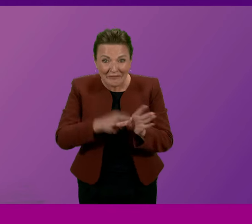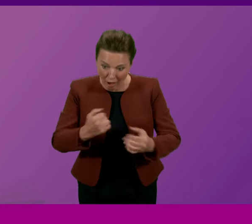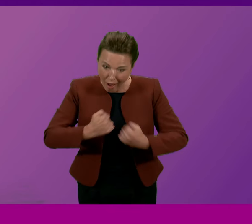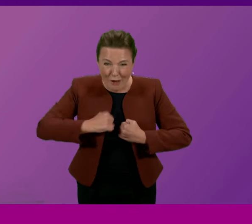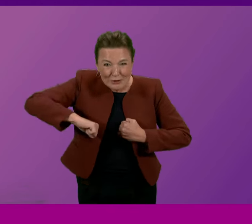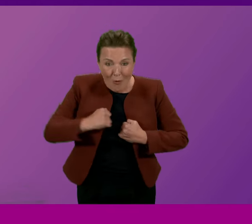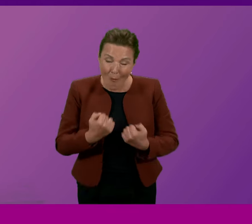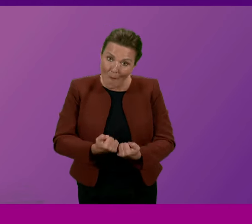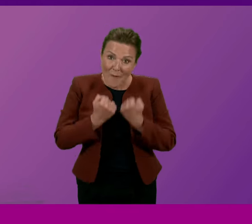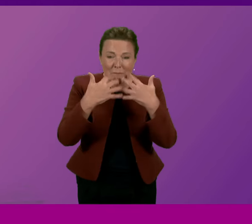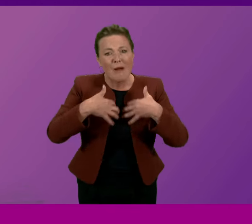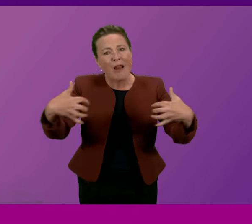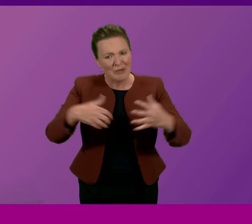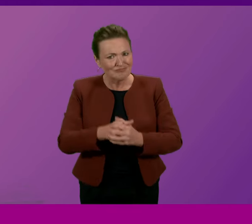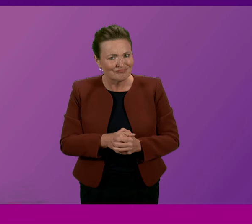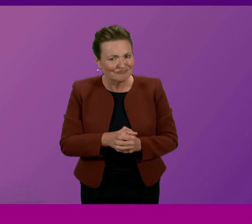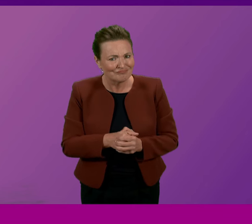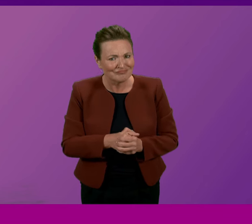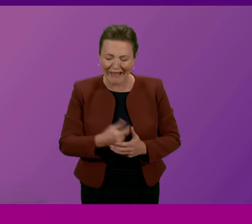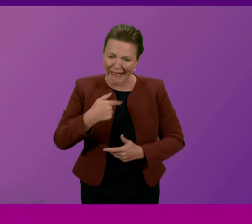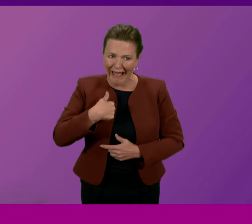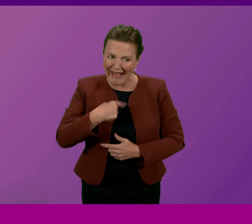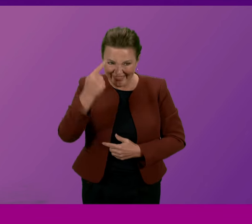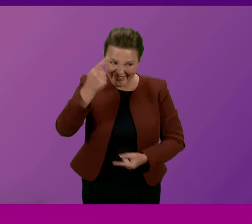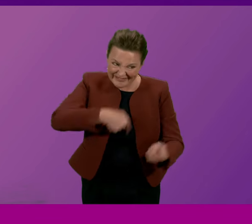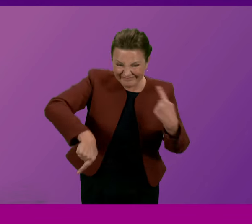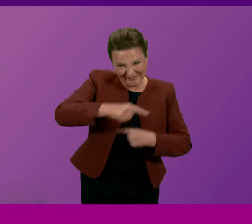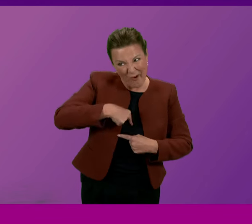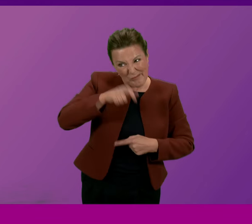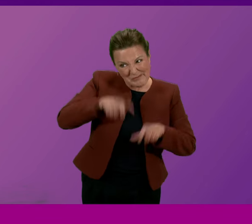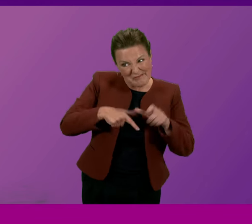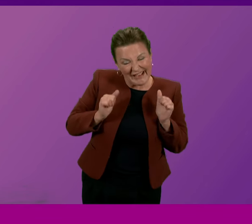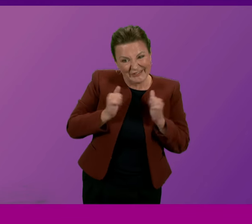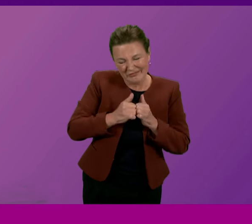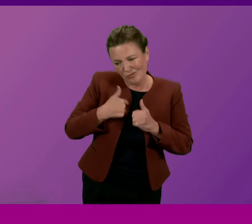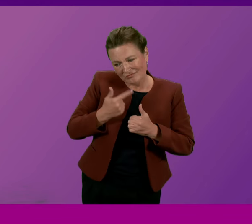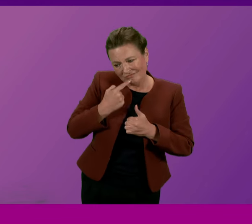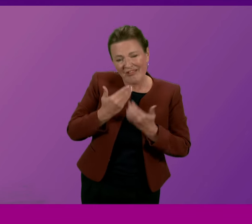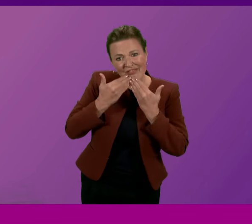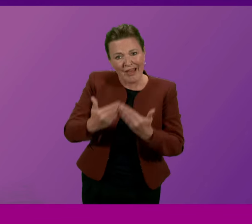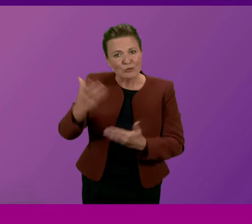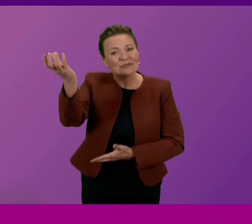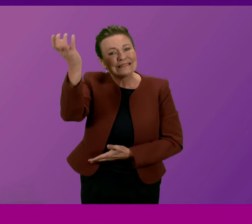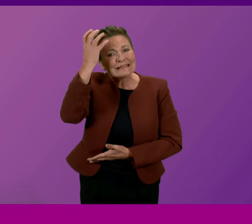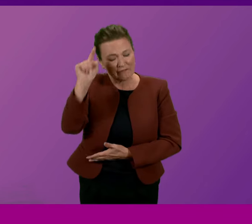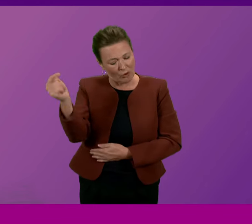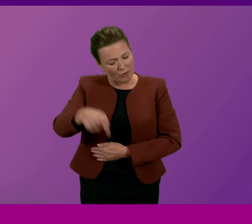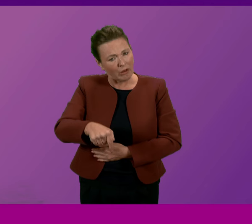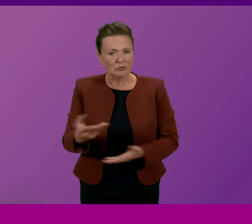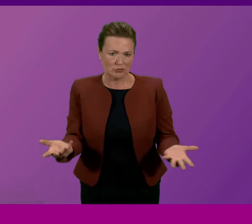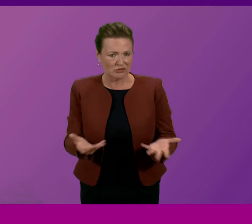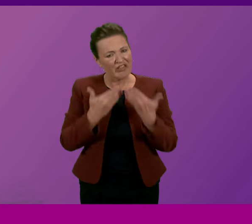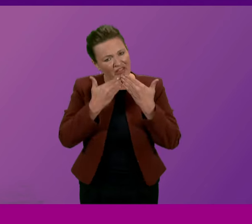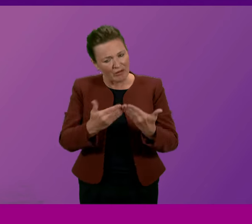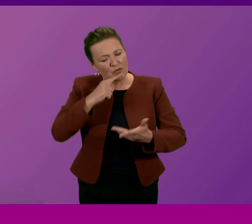Parliament. On behalf of, I'm sure, everyone, I extend our thanks to His Majesty the King for his presence and words here today.